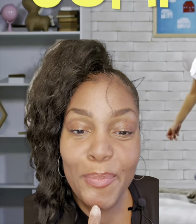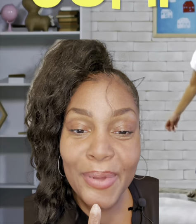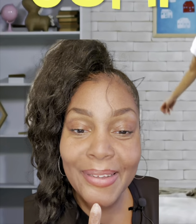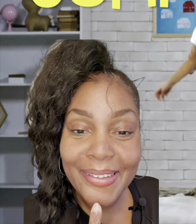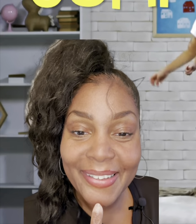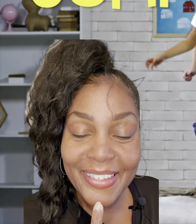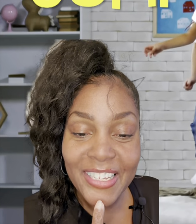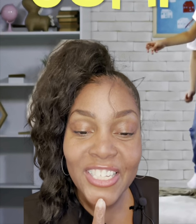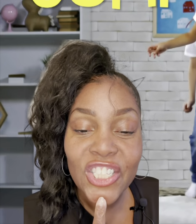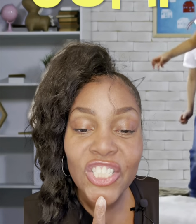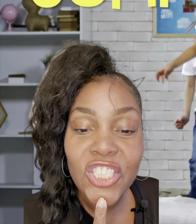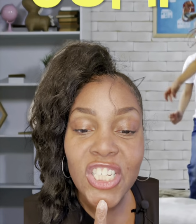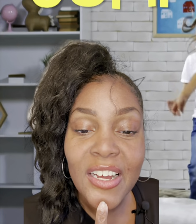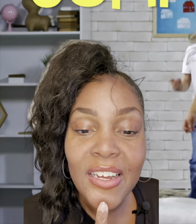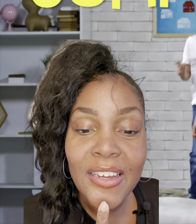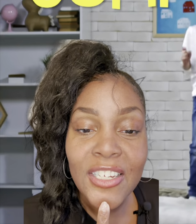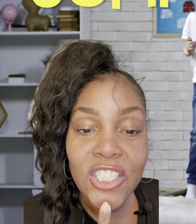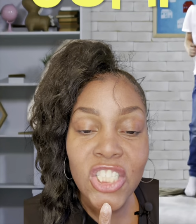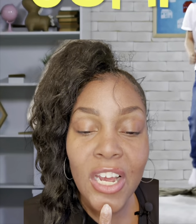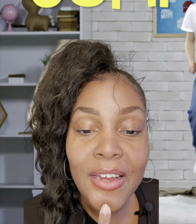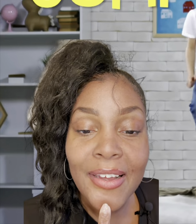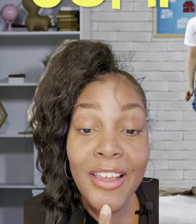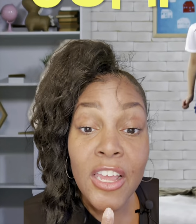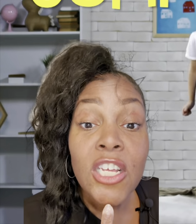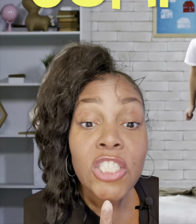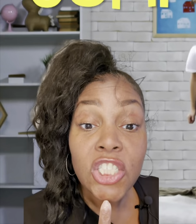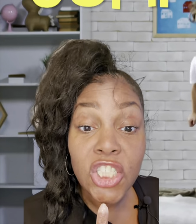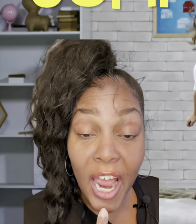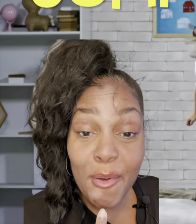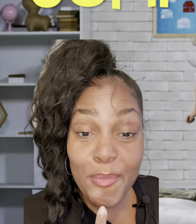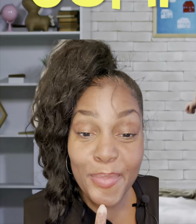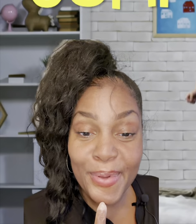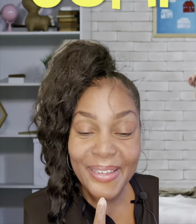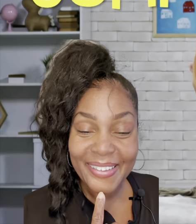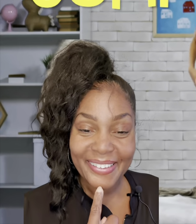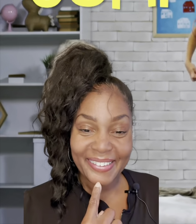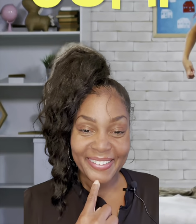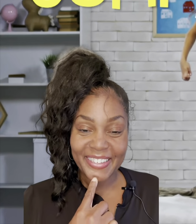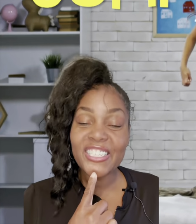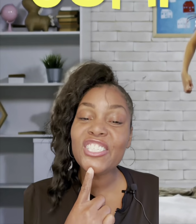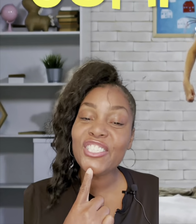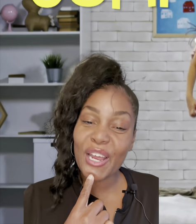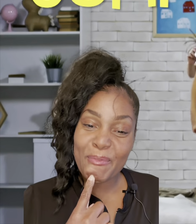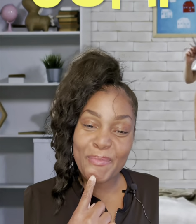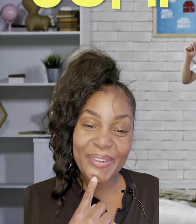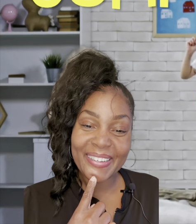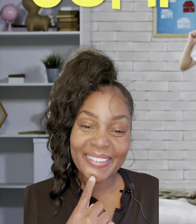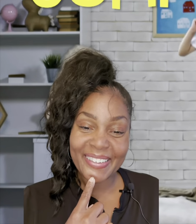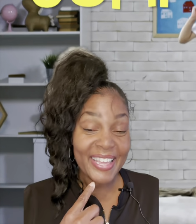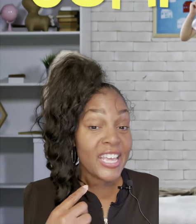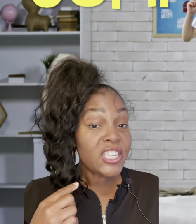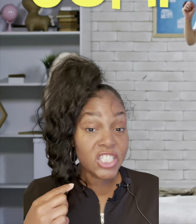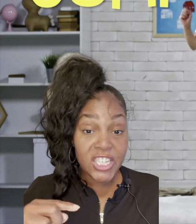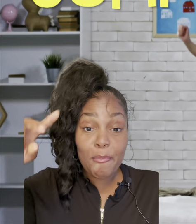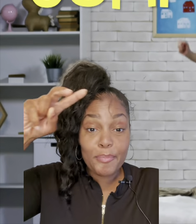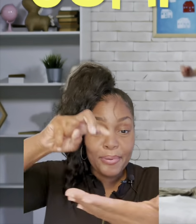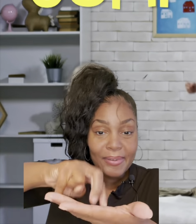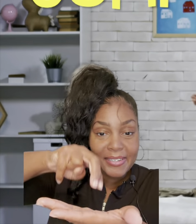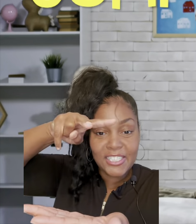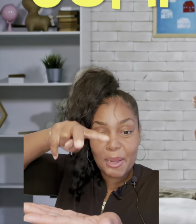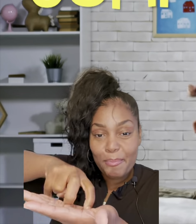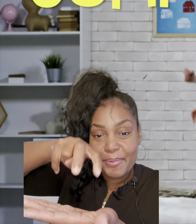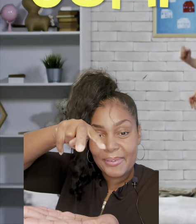Jump. Jump. Jump. Jump. jump,